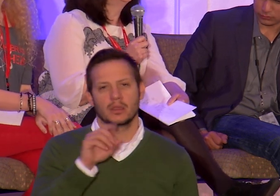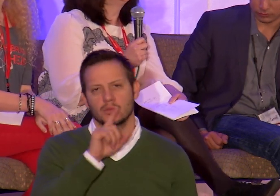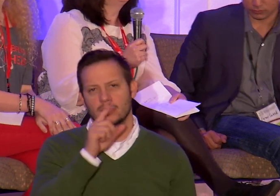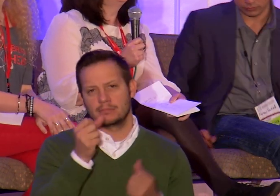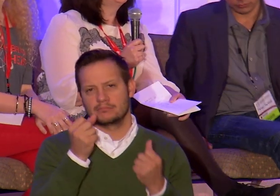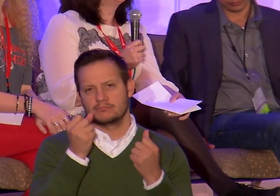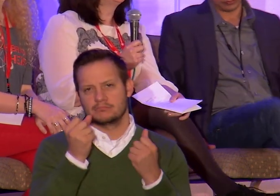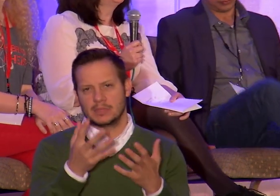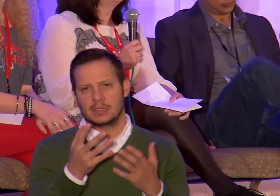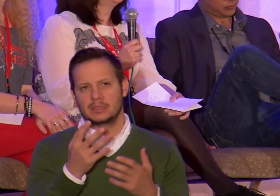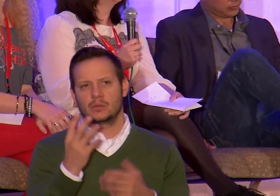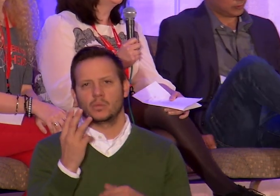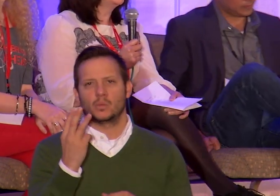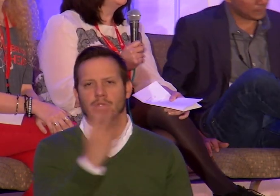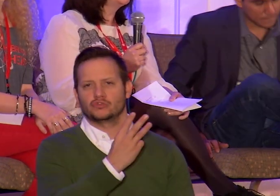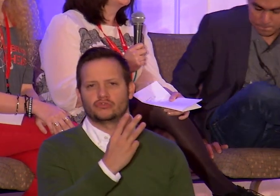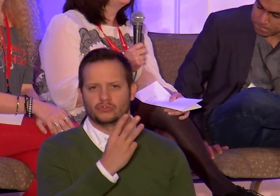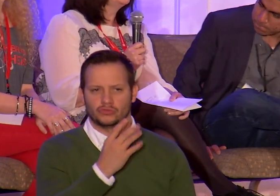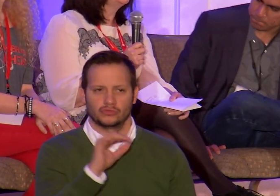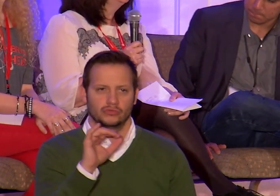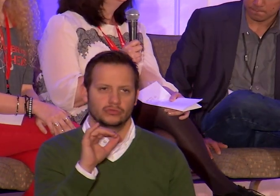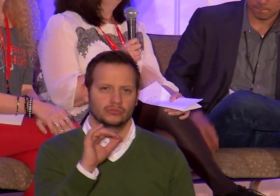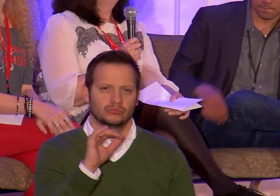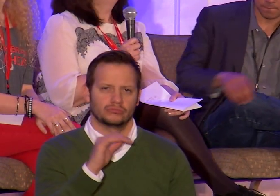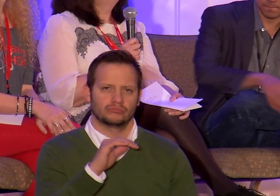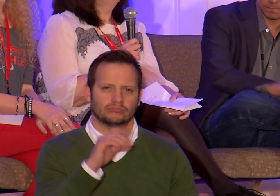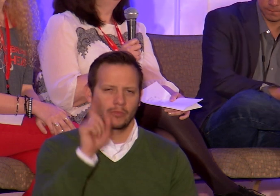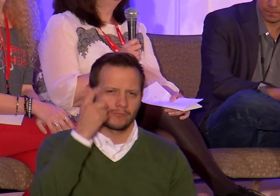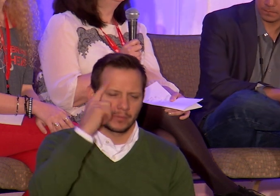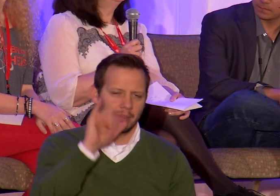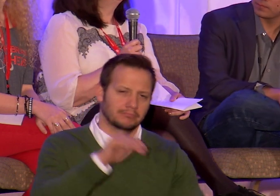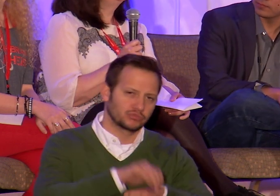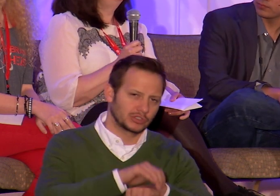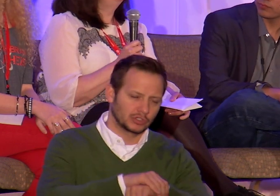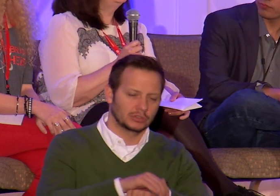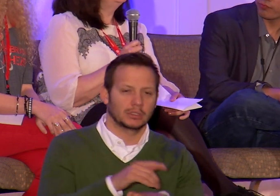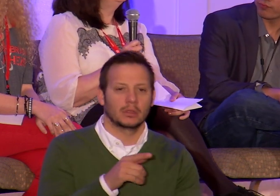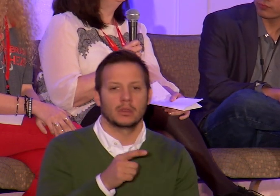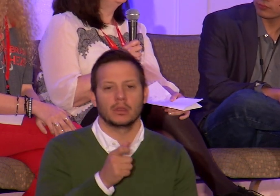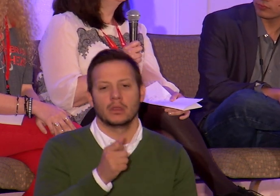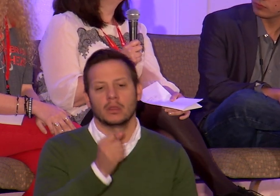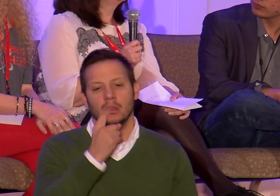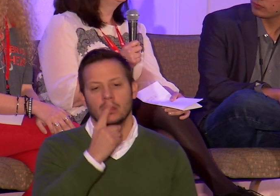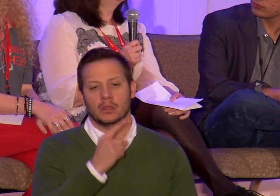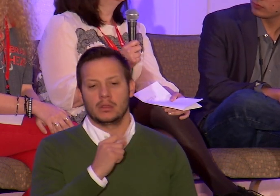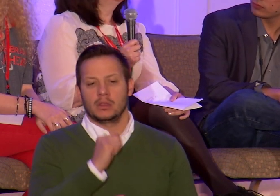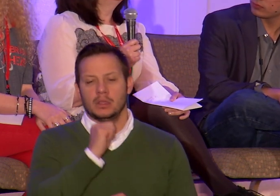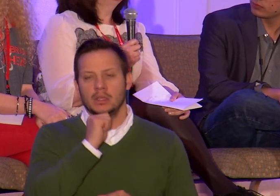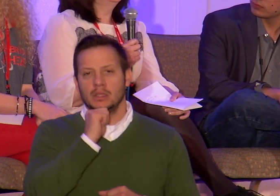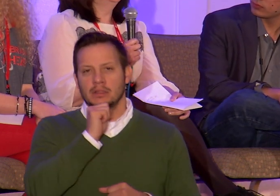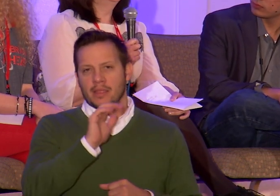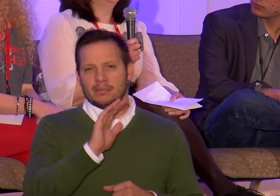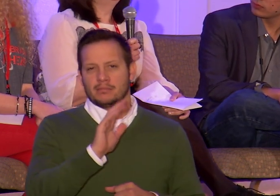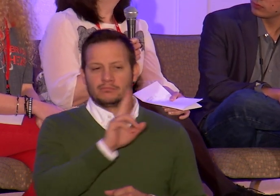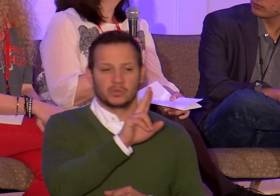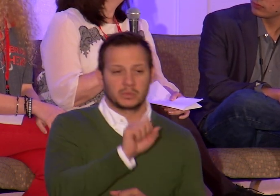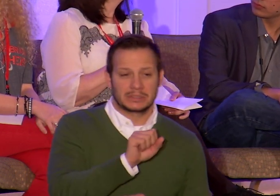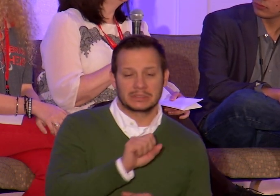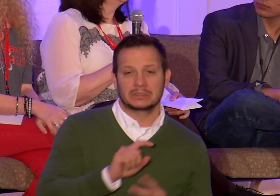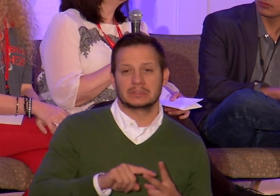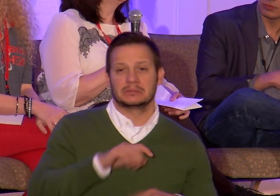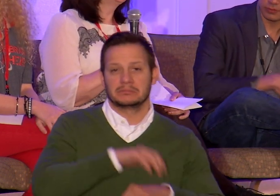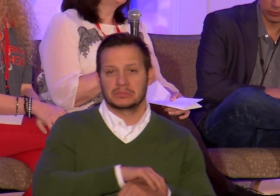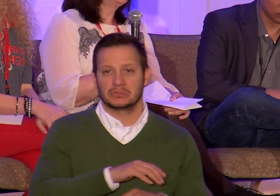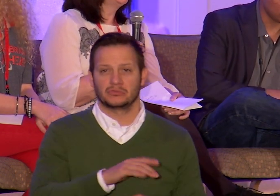For a large number of Western governments, like the British government, it's not really their concern of the human